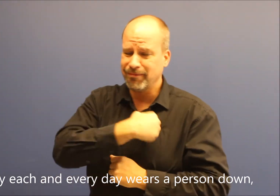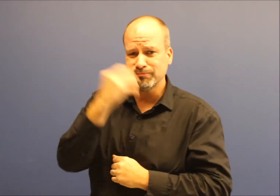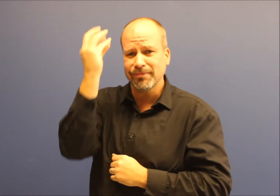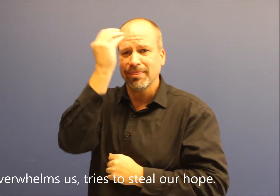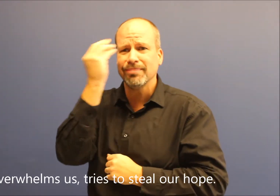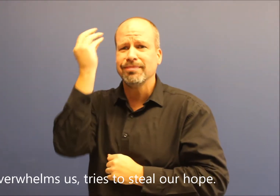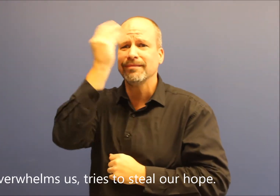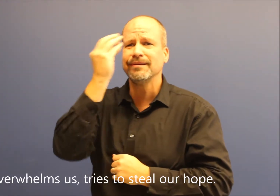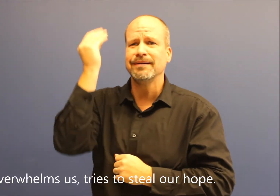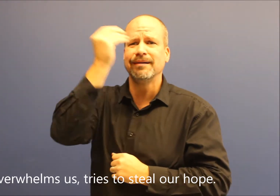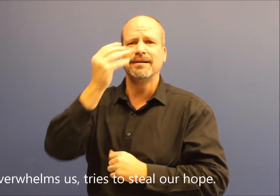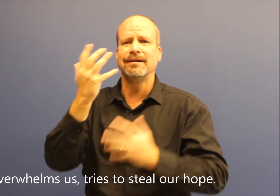overwhelms us,